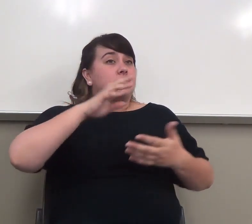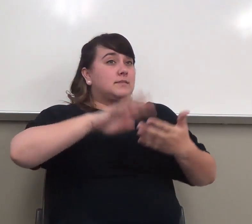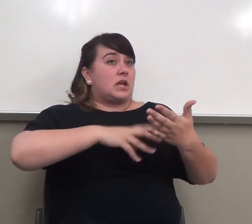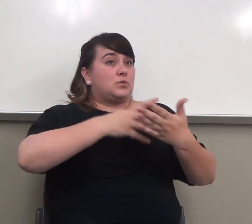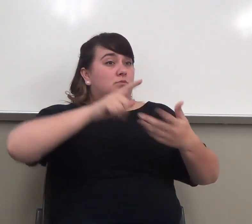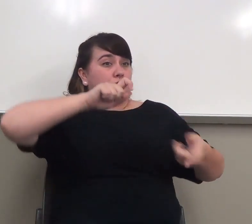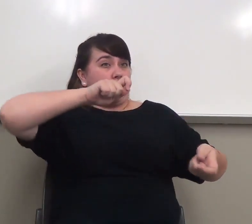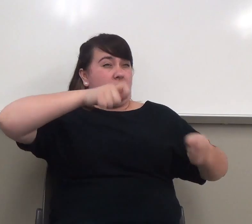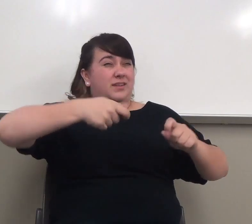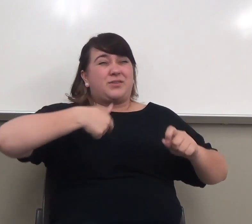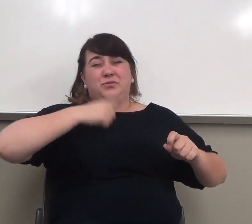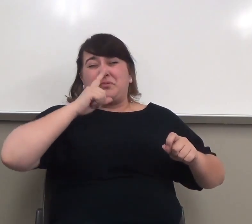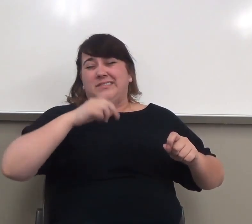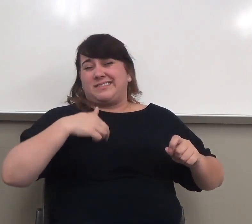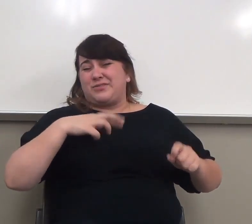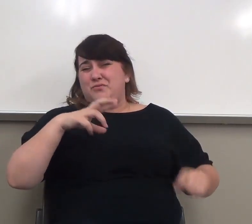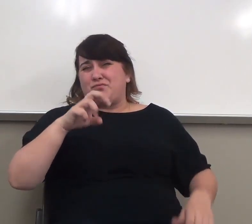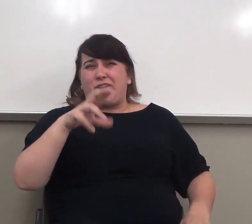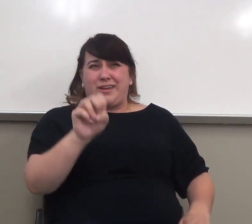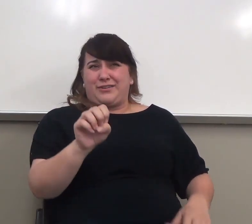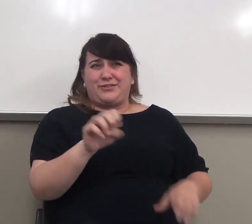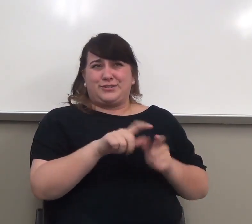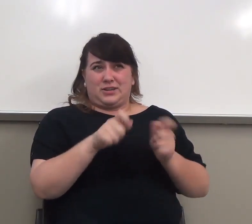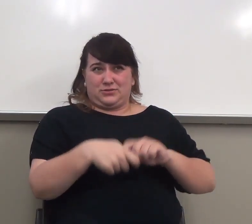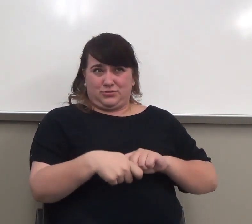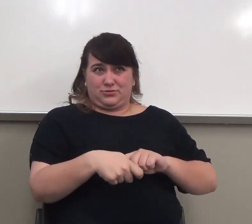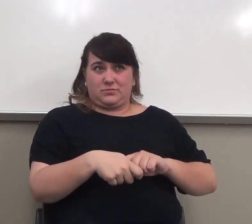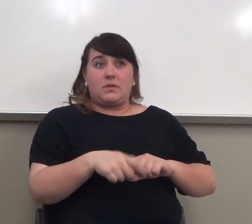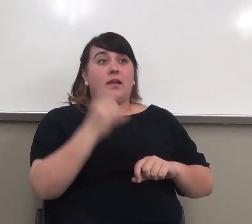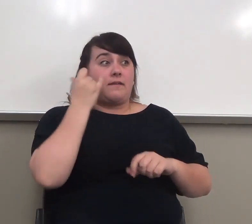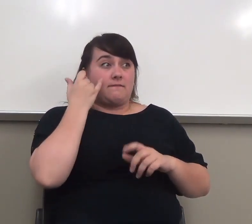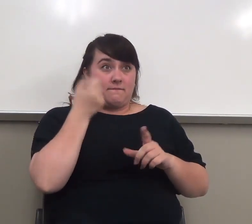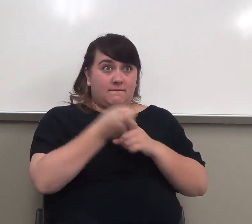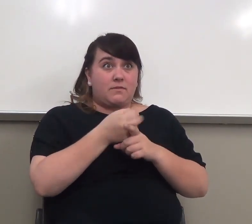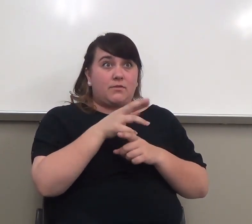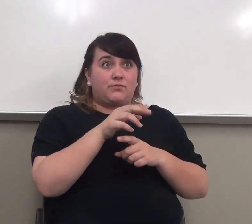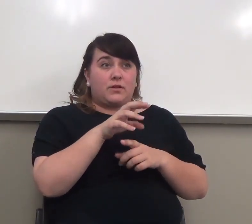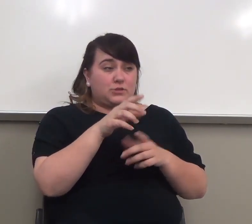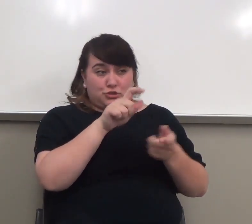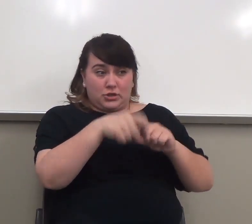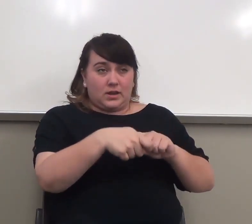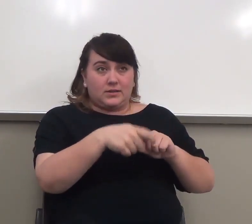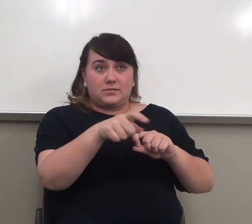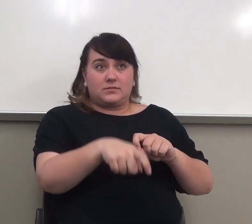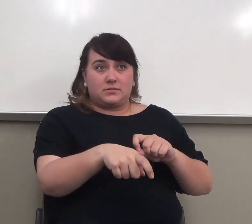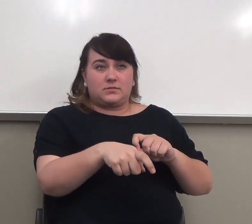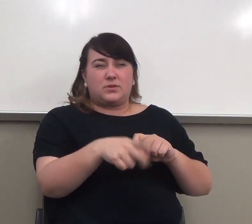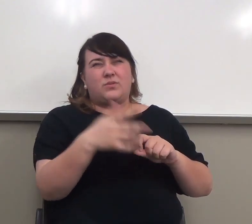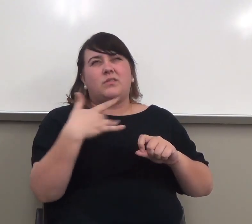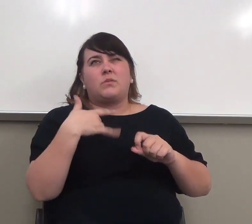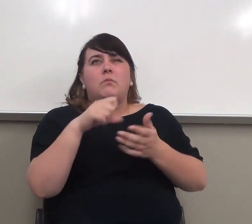look for it, that's fine, but if it doesn't have a name, it doesn't have a grade. Okay? If I make